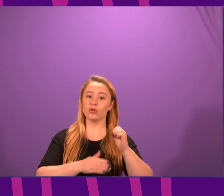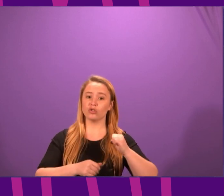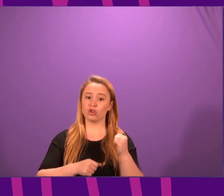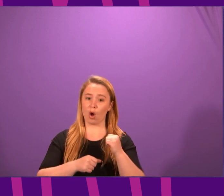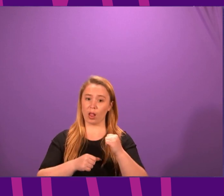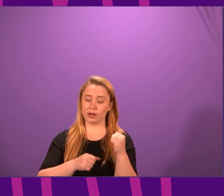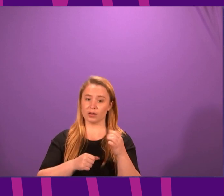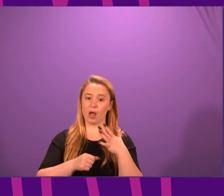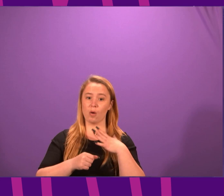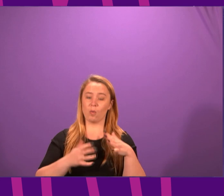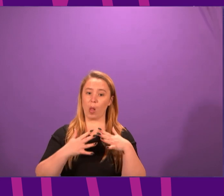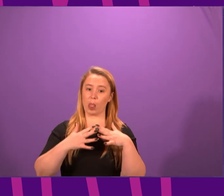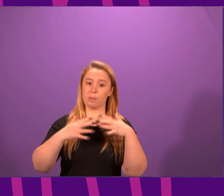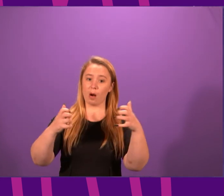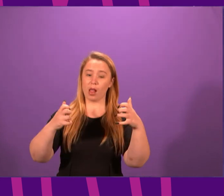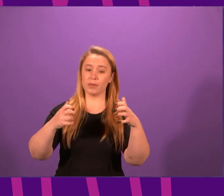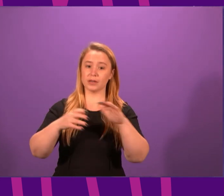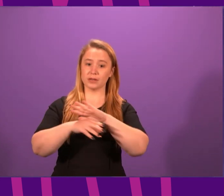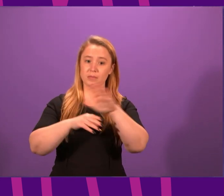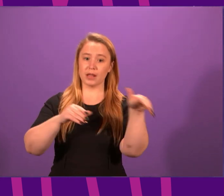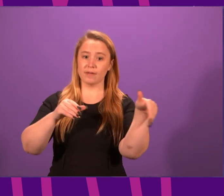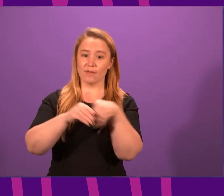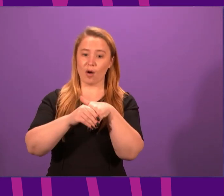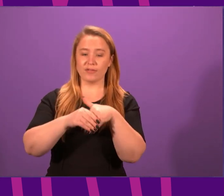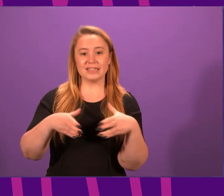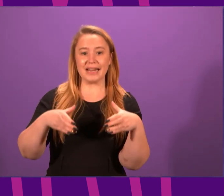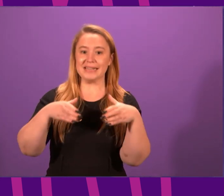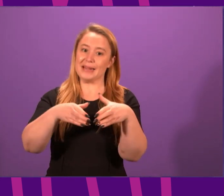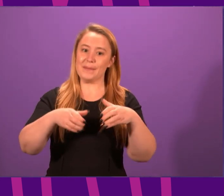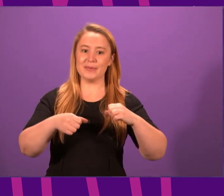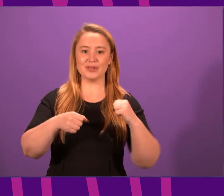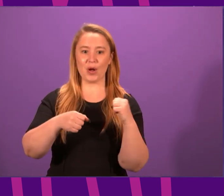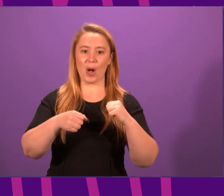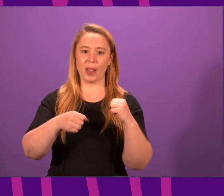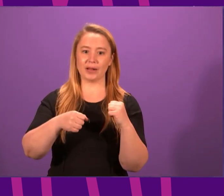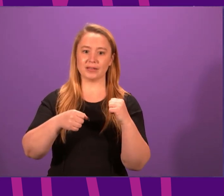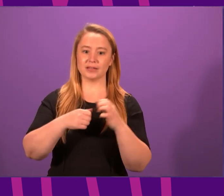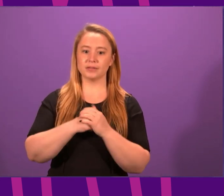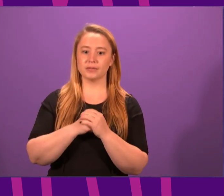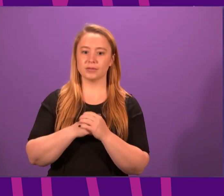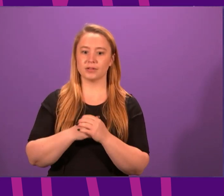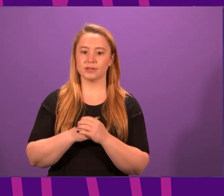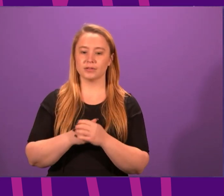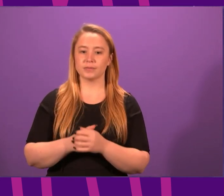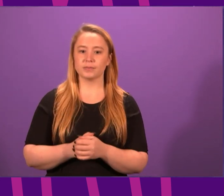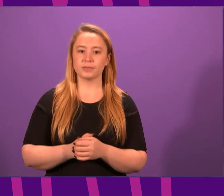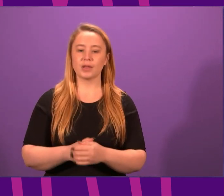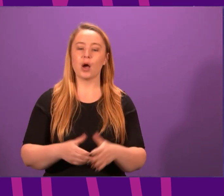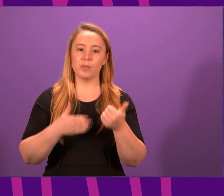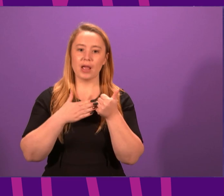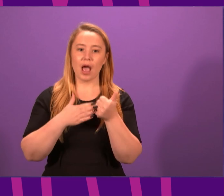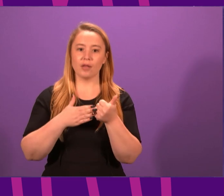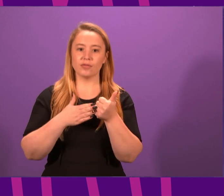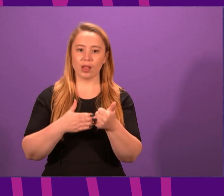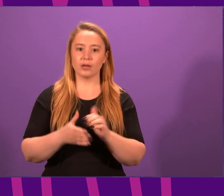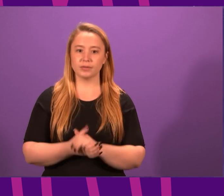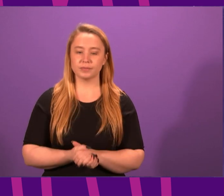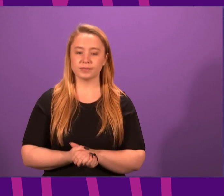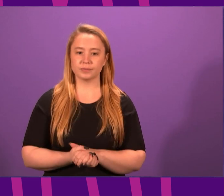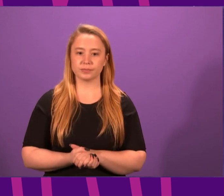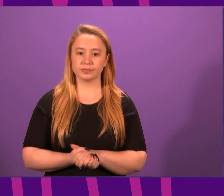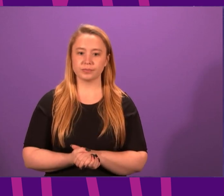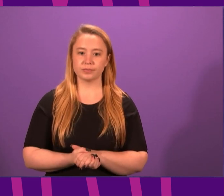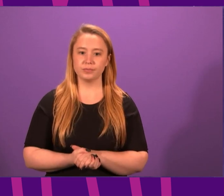Scottish Parliament as part of Team Scotland, and I think the tone of this debate has been very helpful indeed. Can